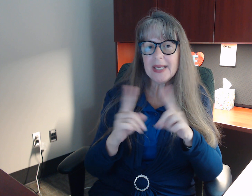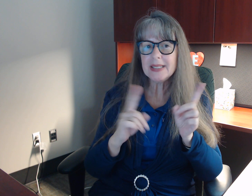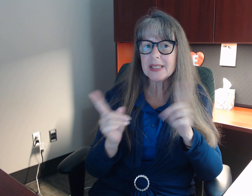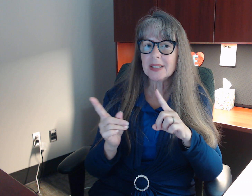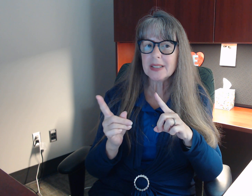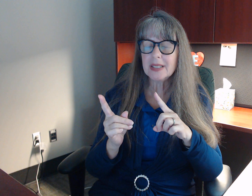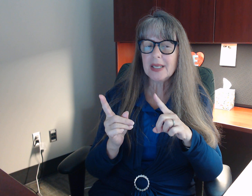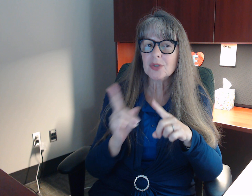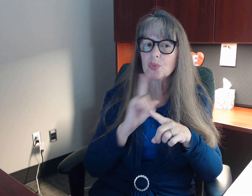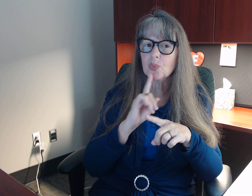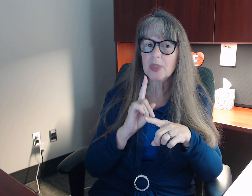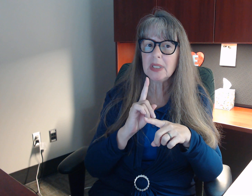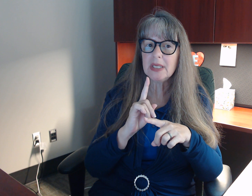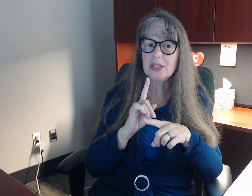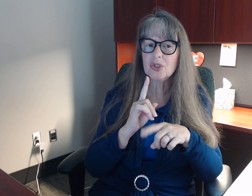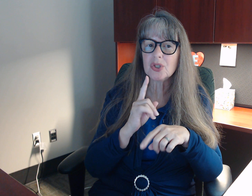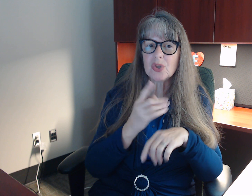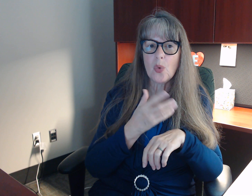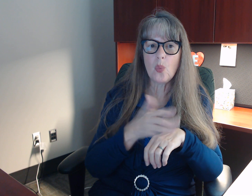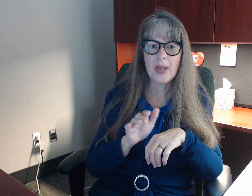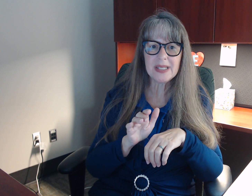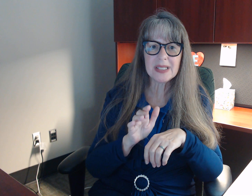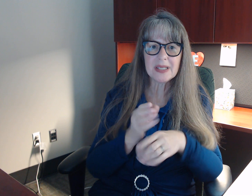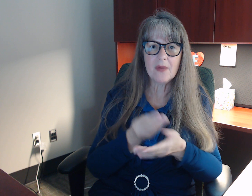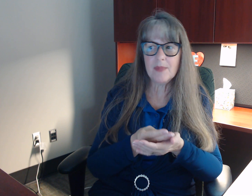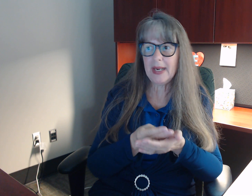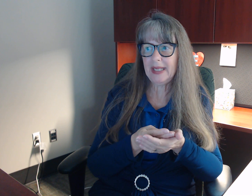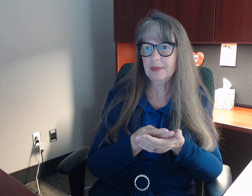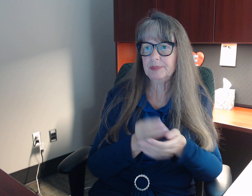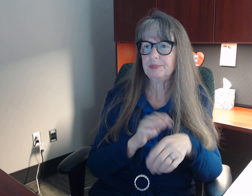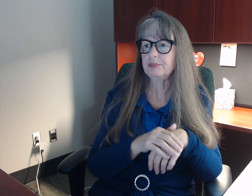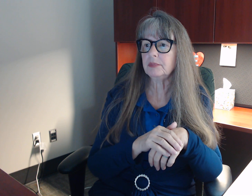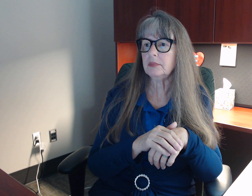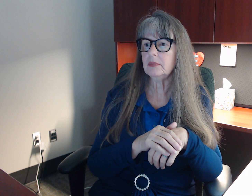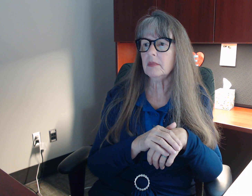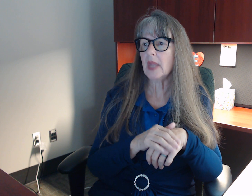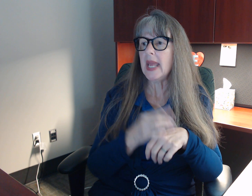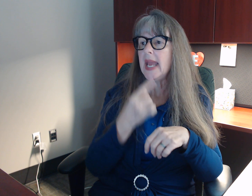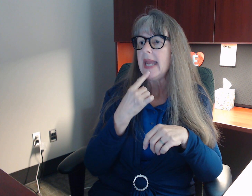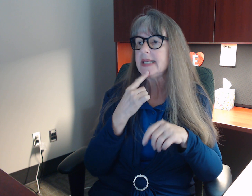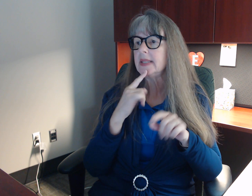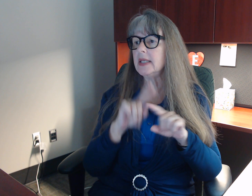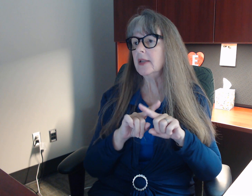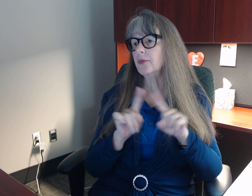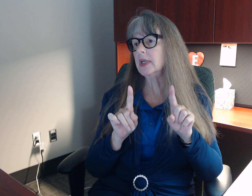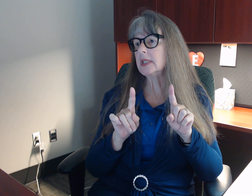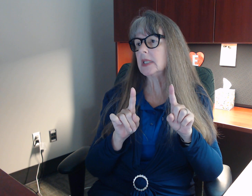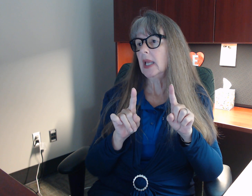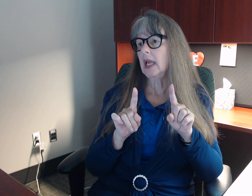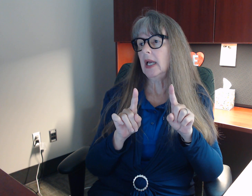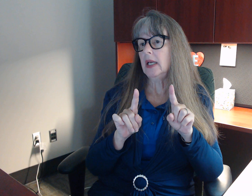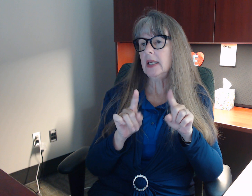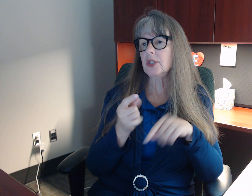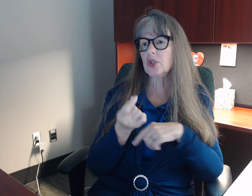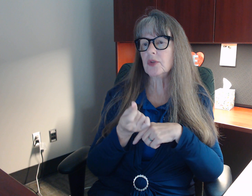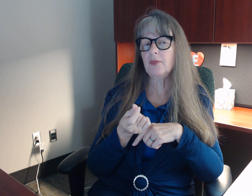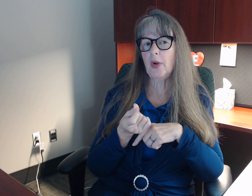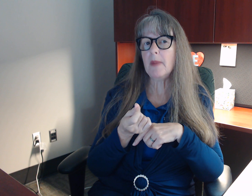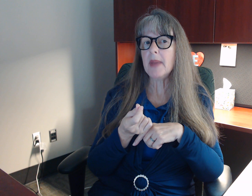blades is really just a waste of money. He said the difference is just very